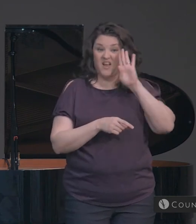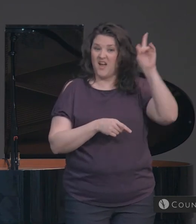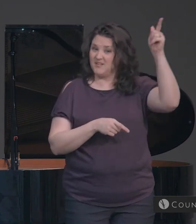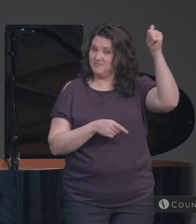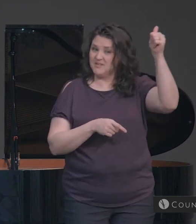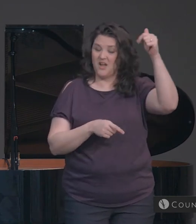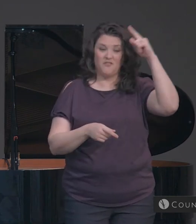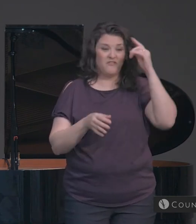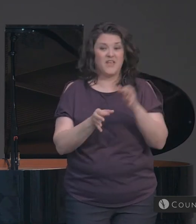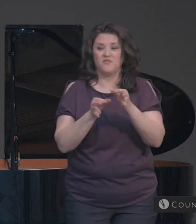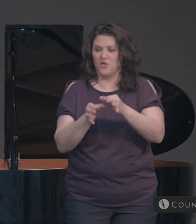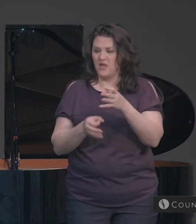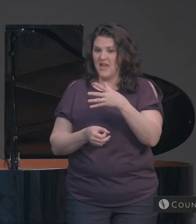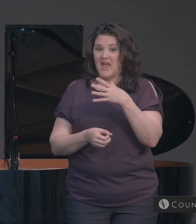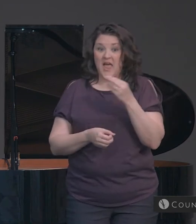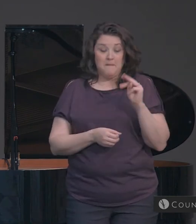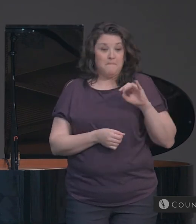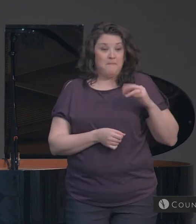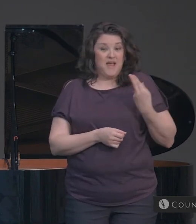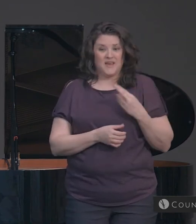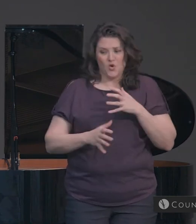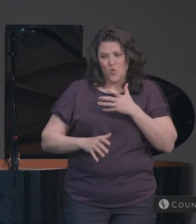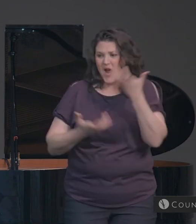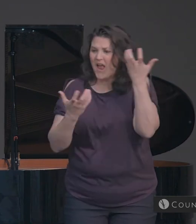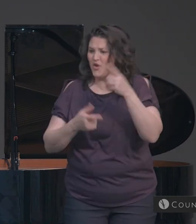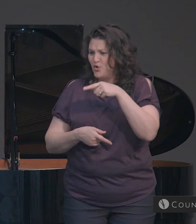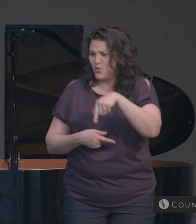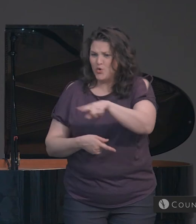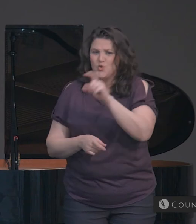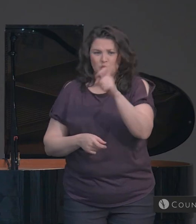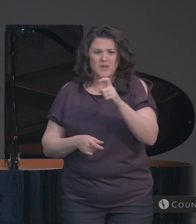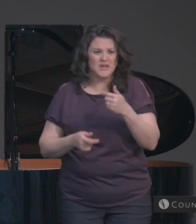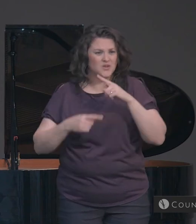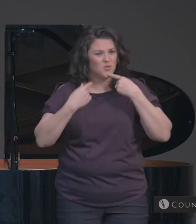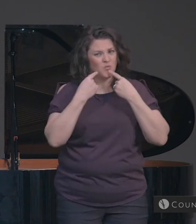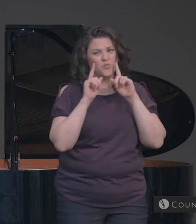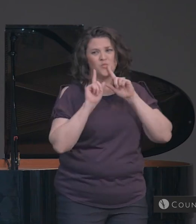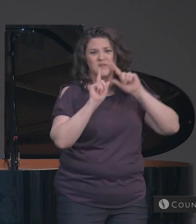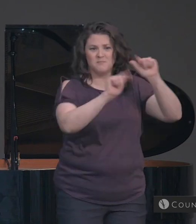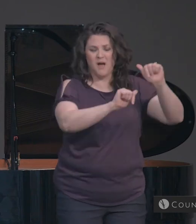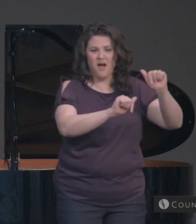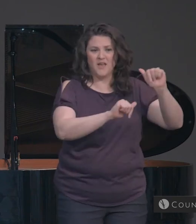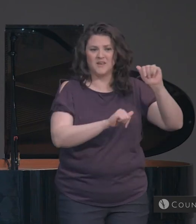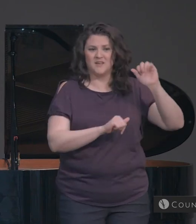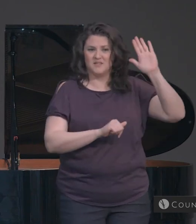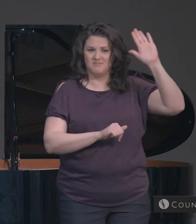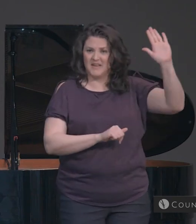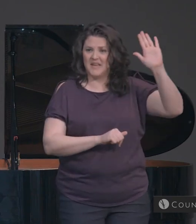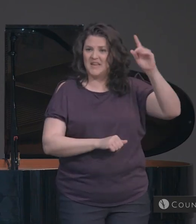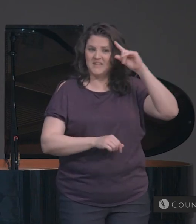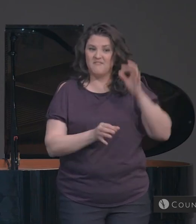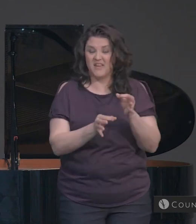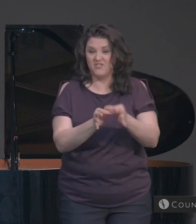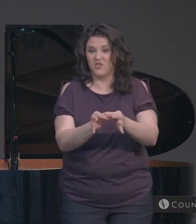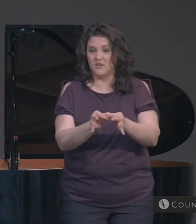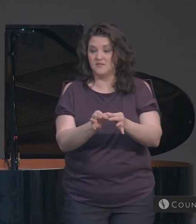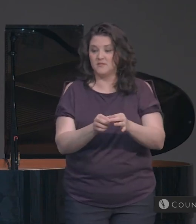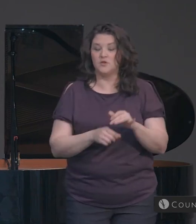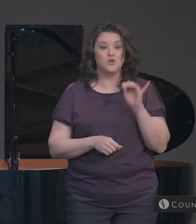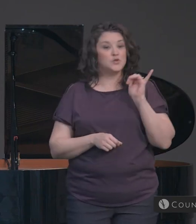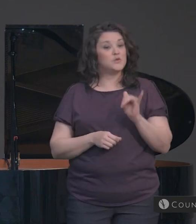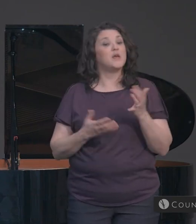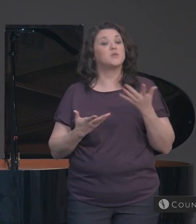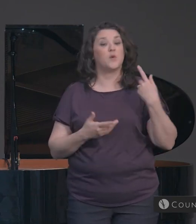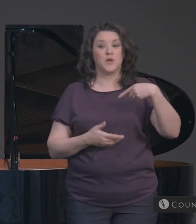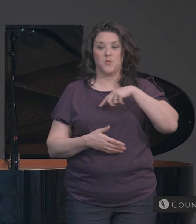cry out to them to respond to the faithfulness of their God. And so that's what